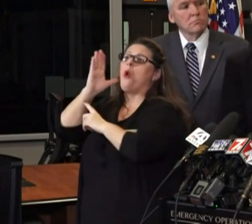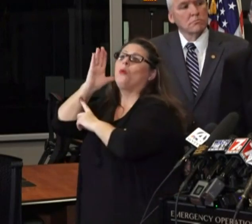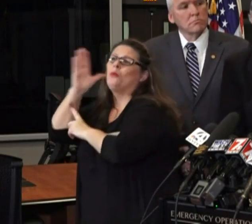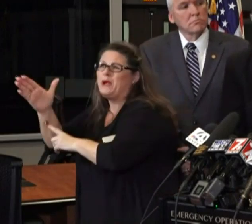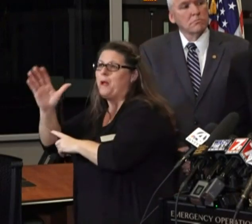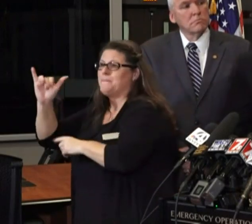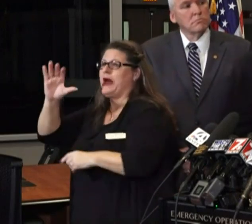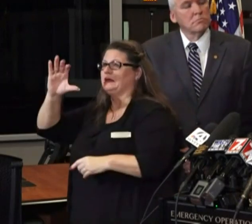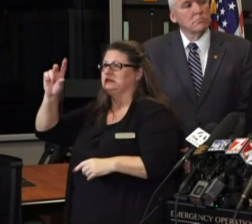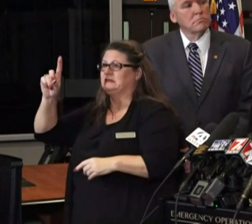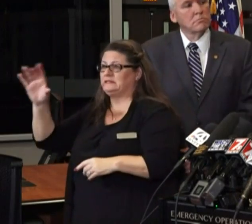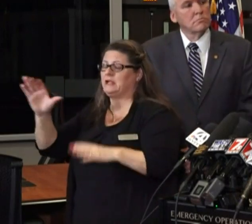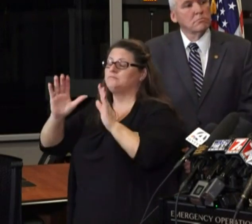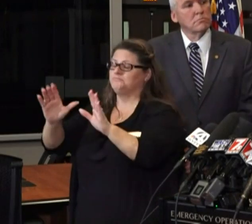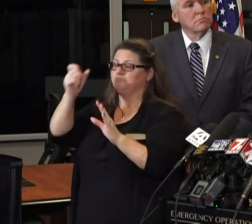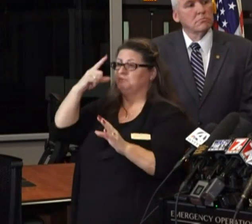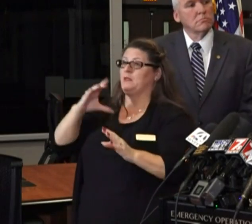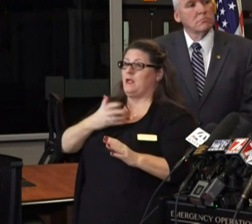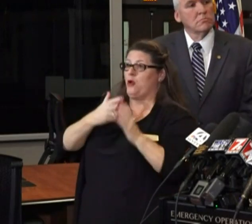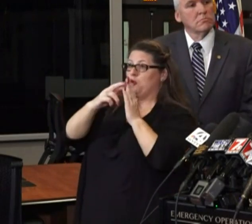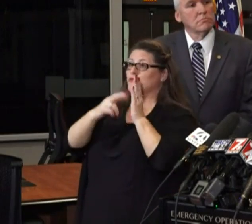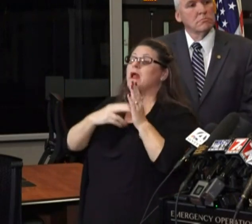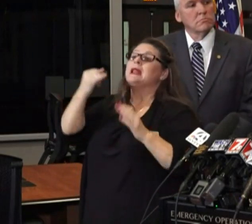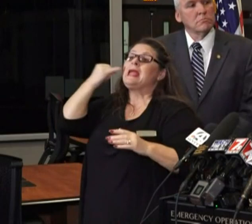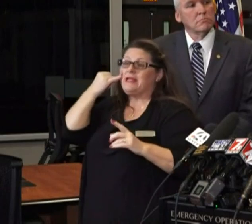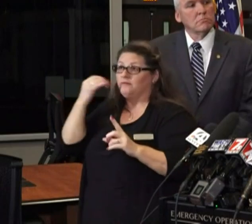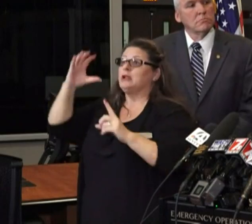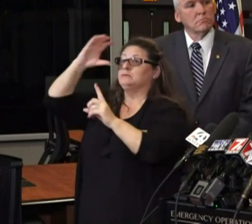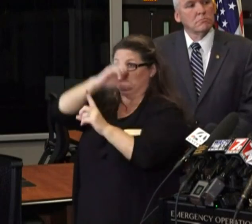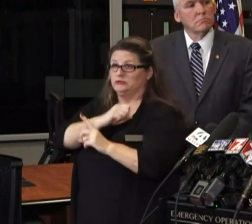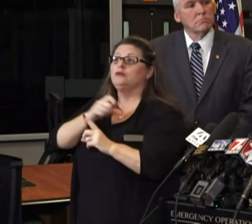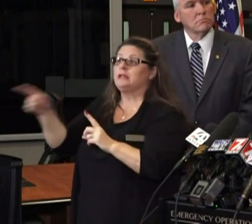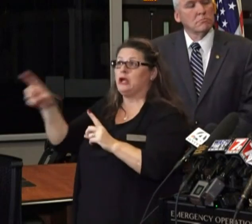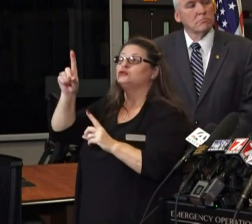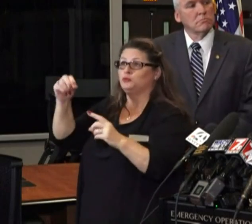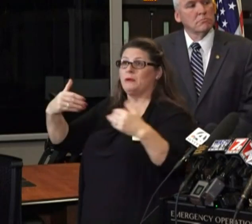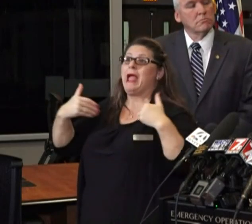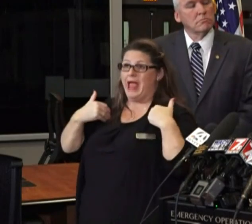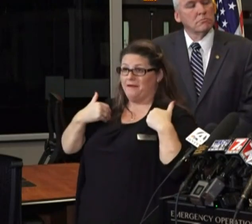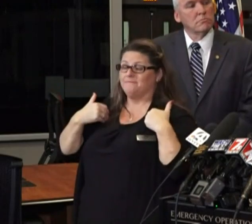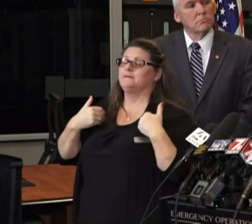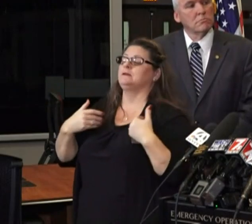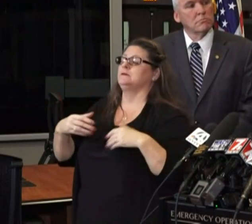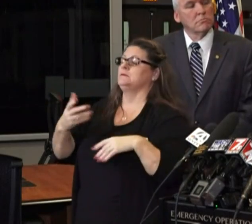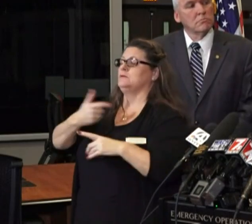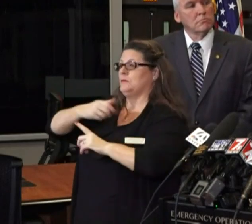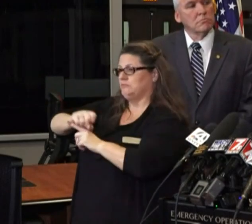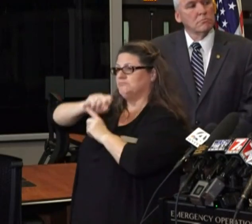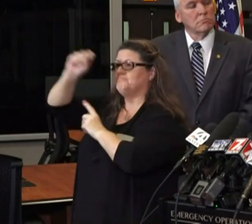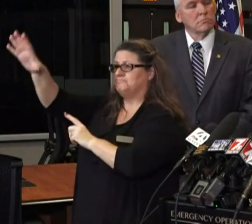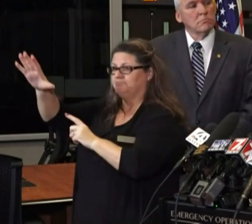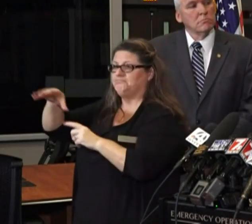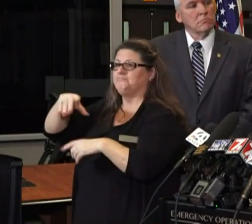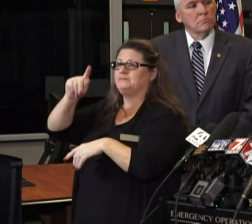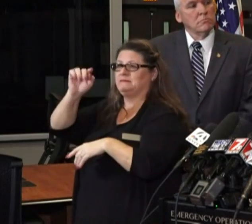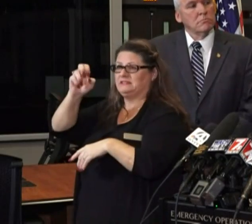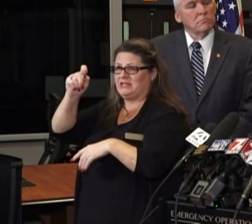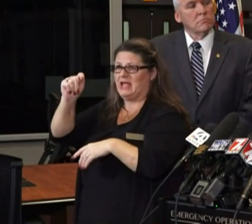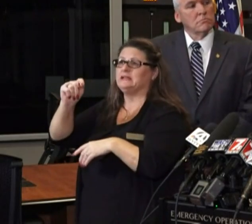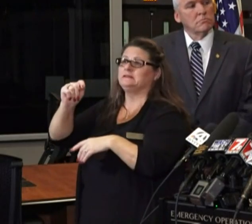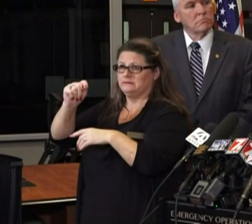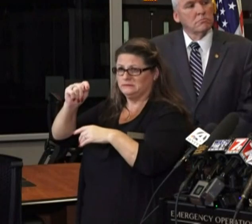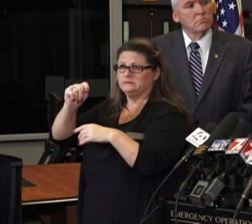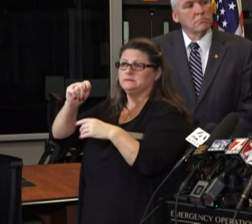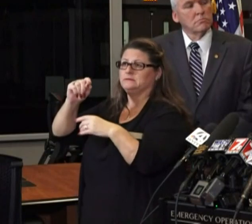The protocol is that if there's a presumptive positive, we send the test specimens to the CDC,